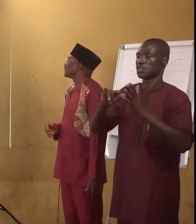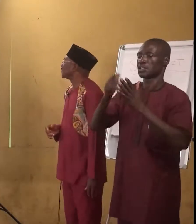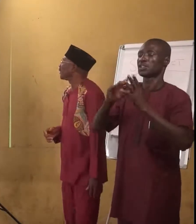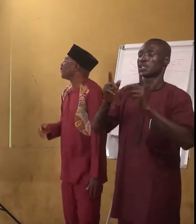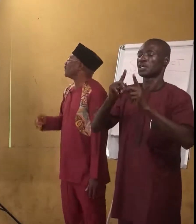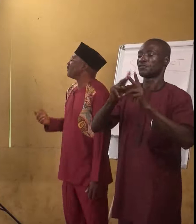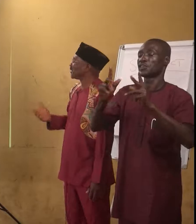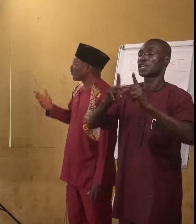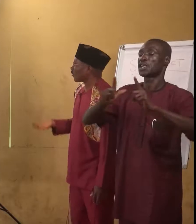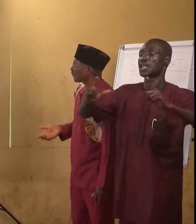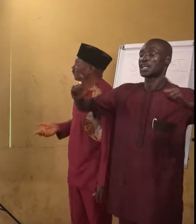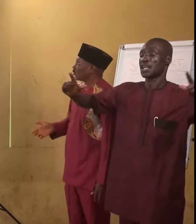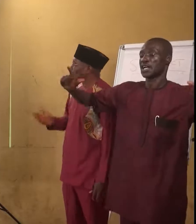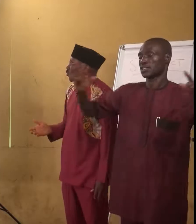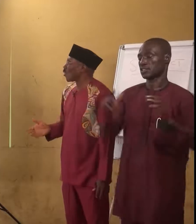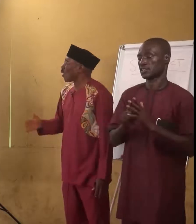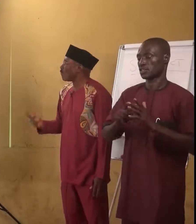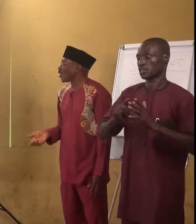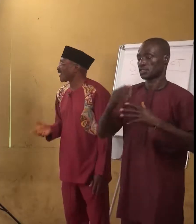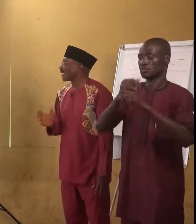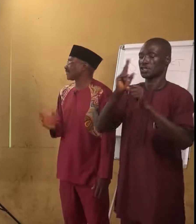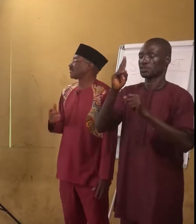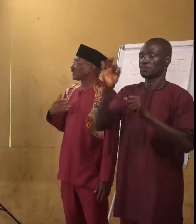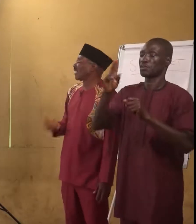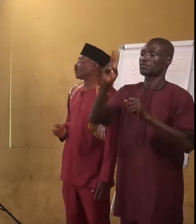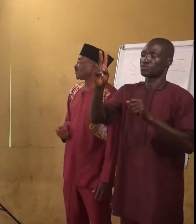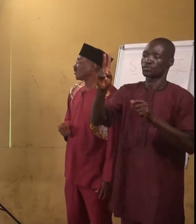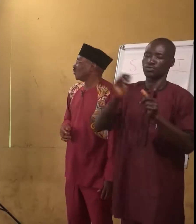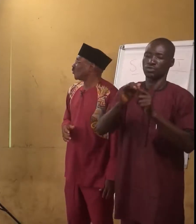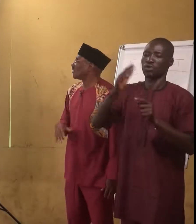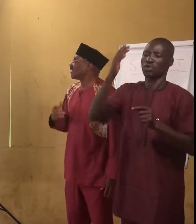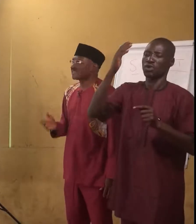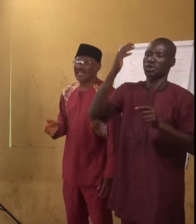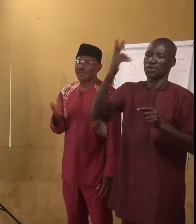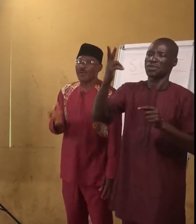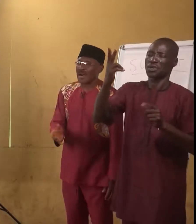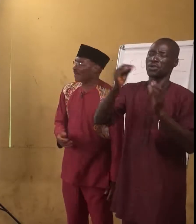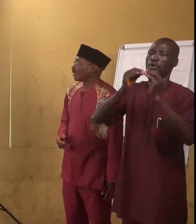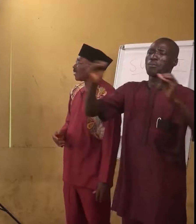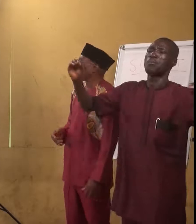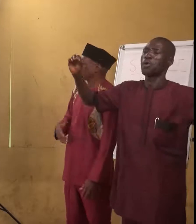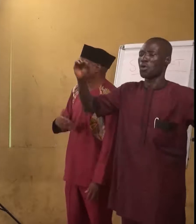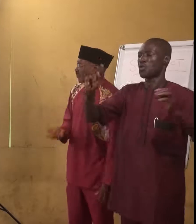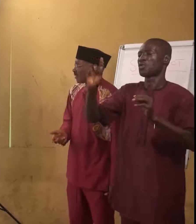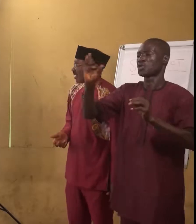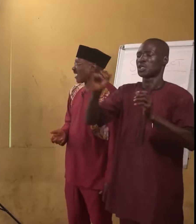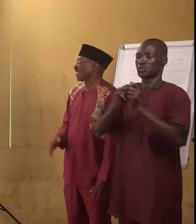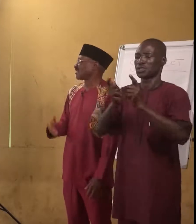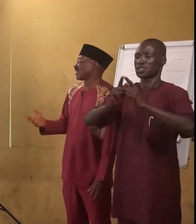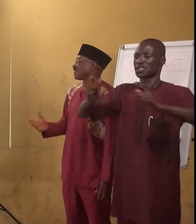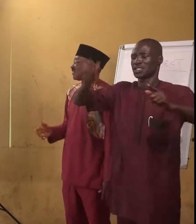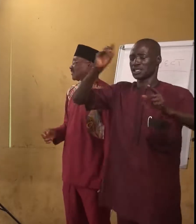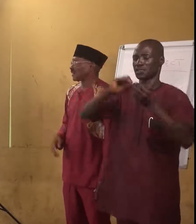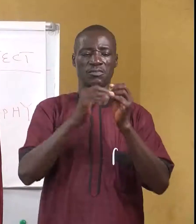settlement made up of 2 or more large towns with greater number of people